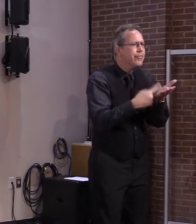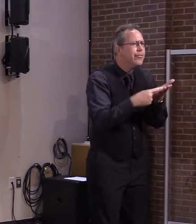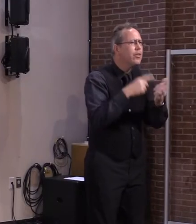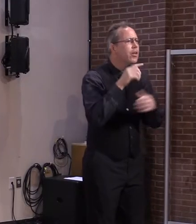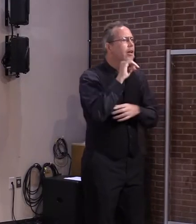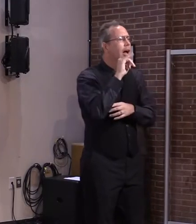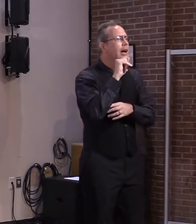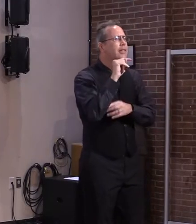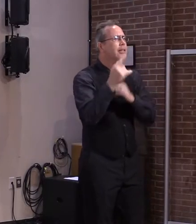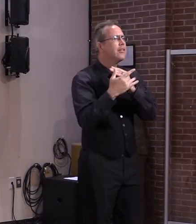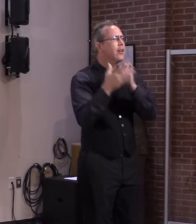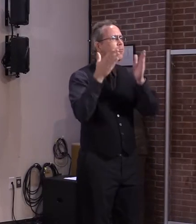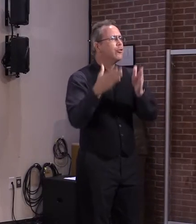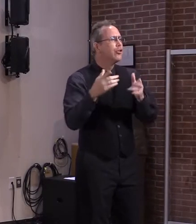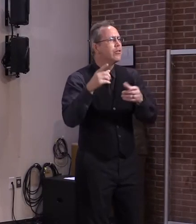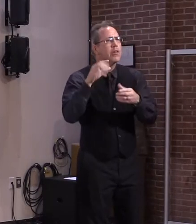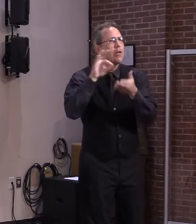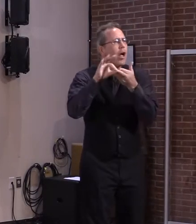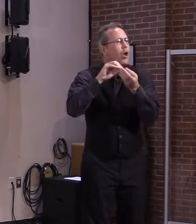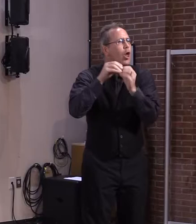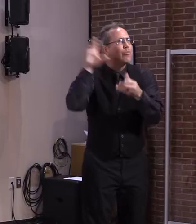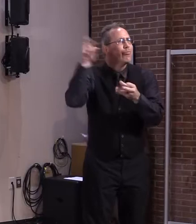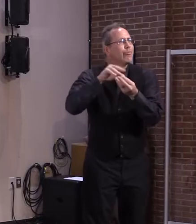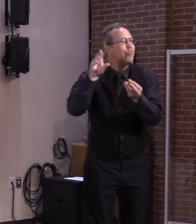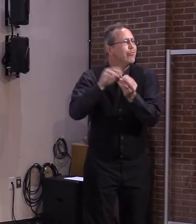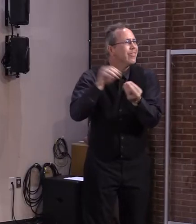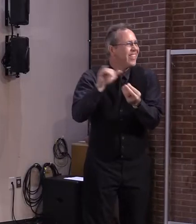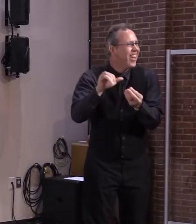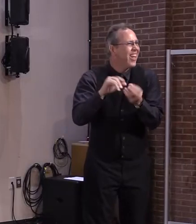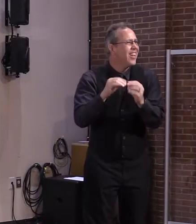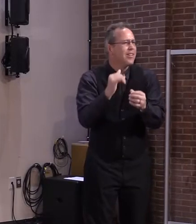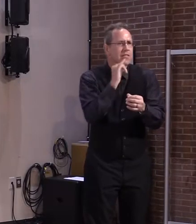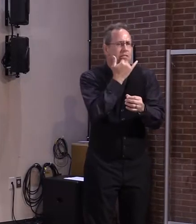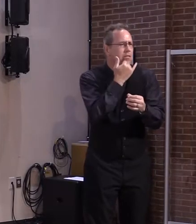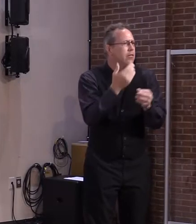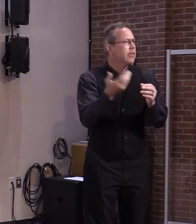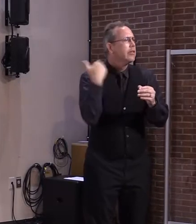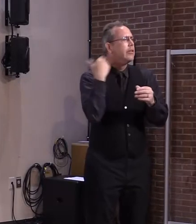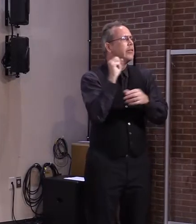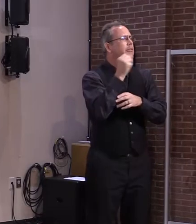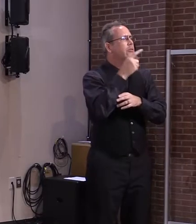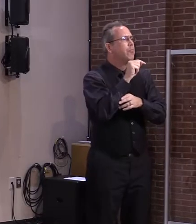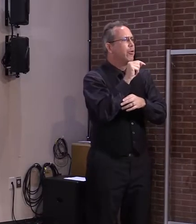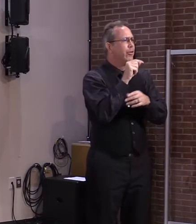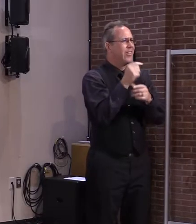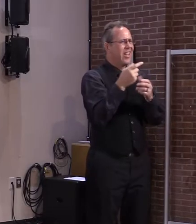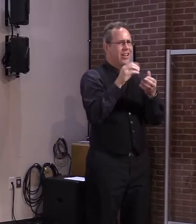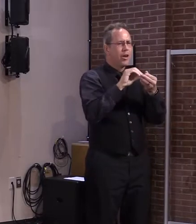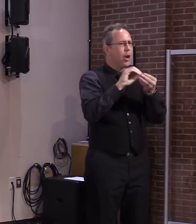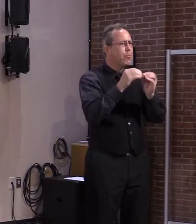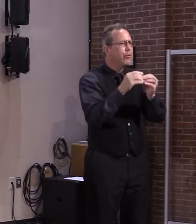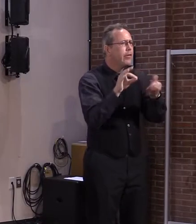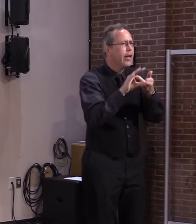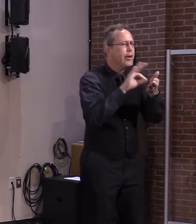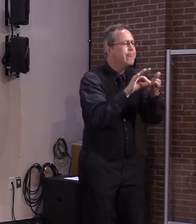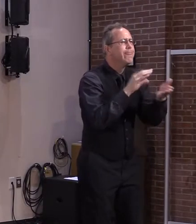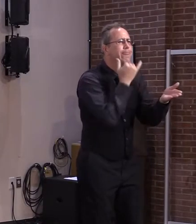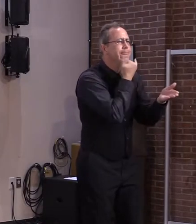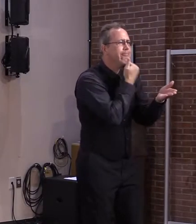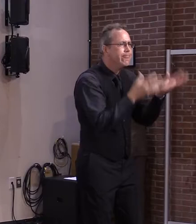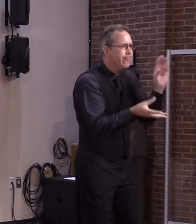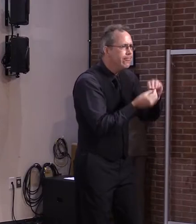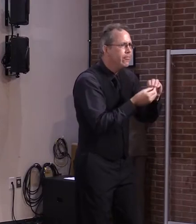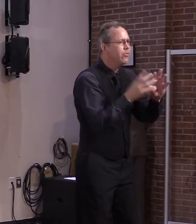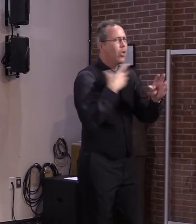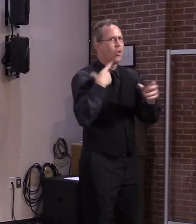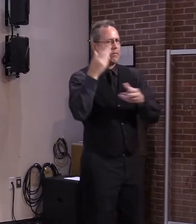days of September 9th through the 17th. That issue has been resolved, but some cases that should have been reported